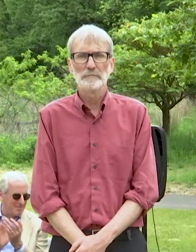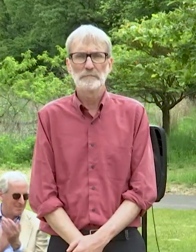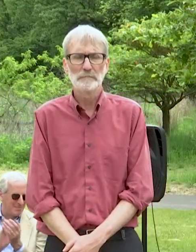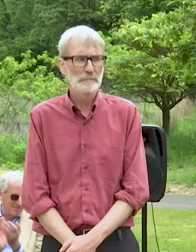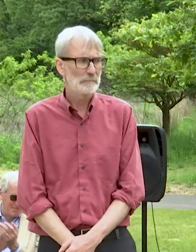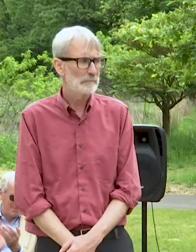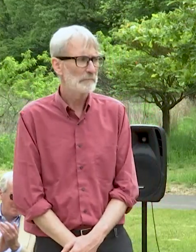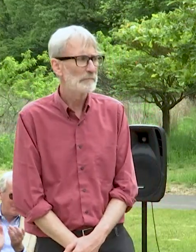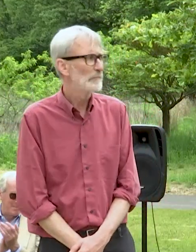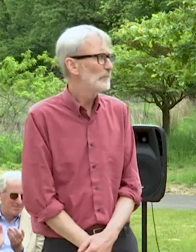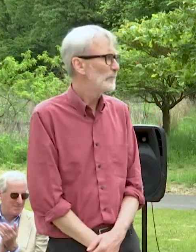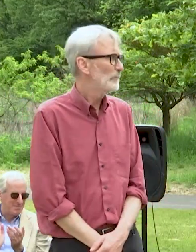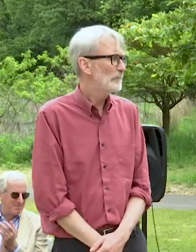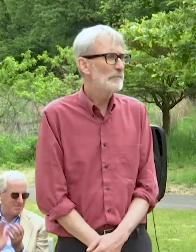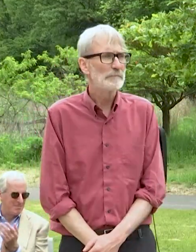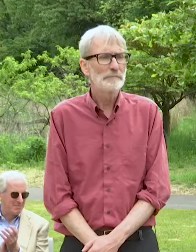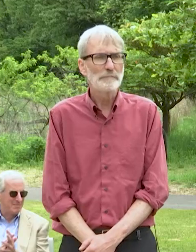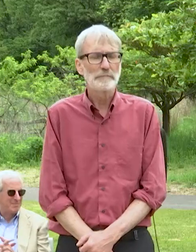Thank you, Catherine.